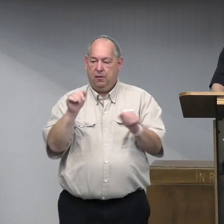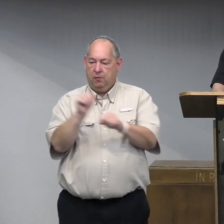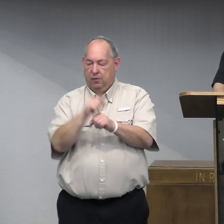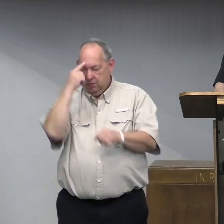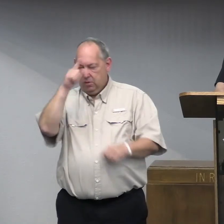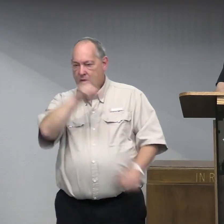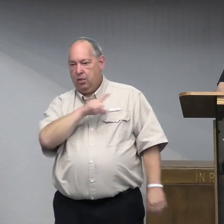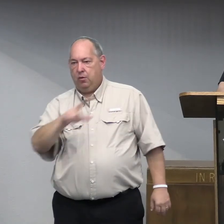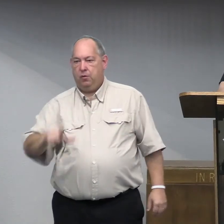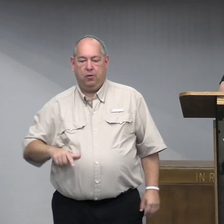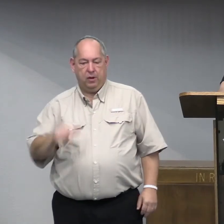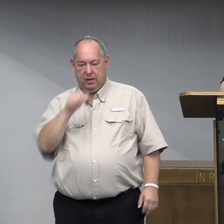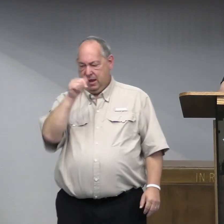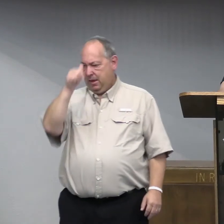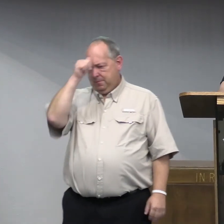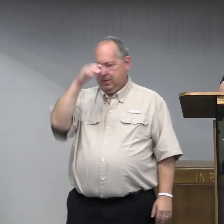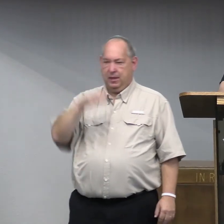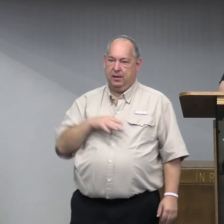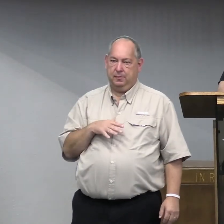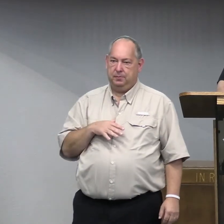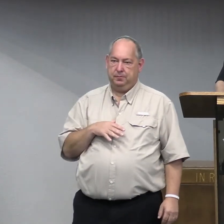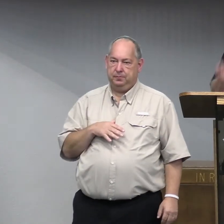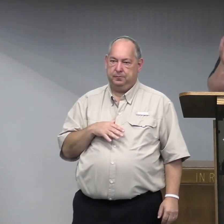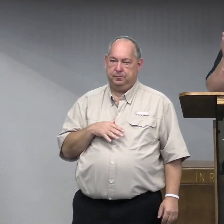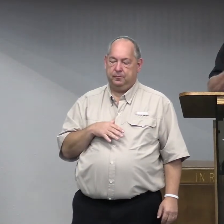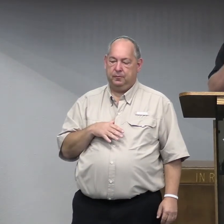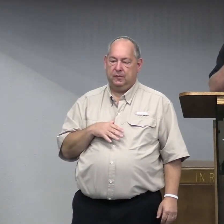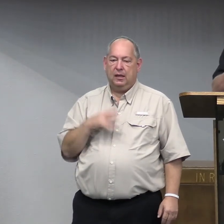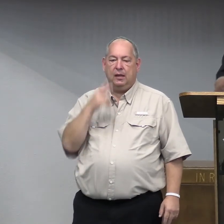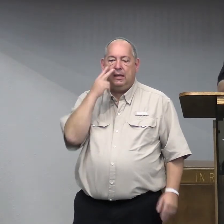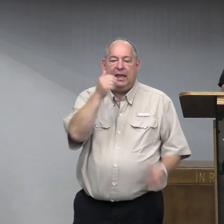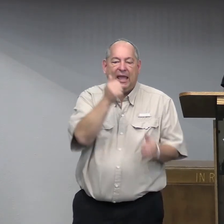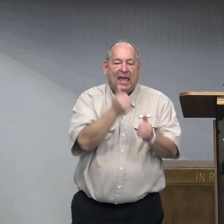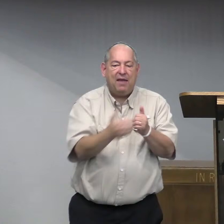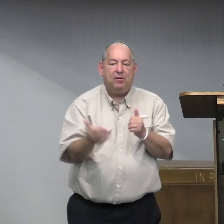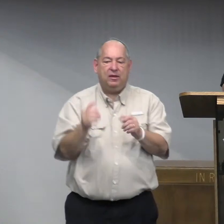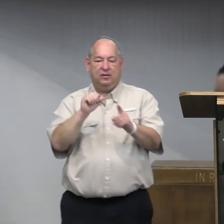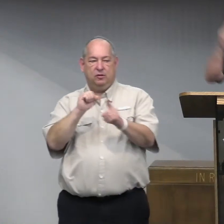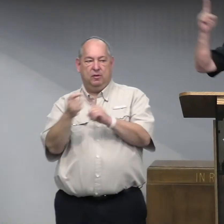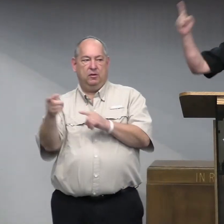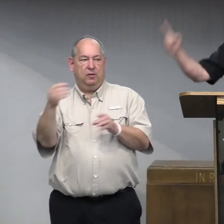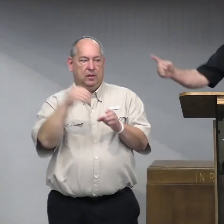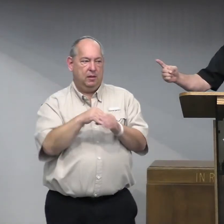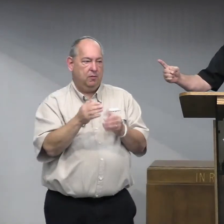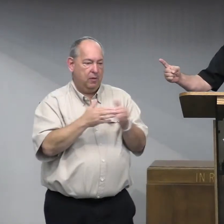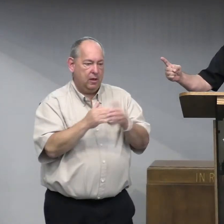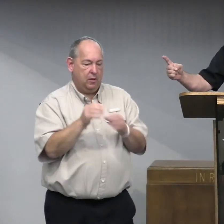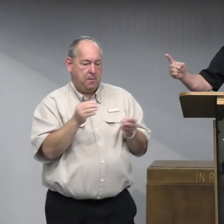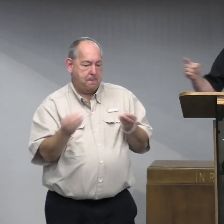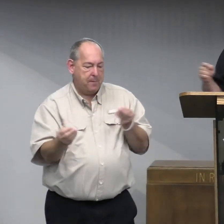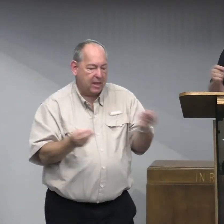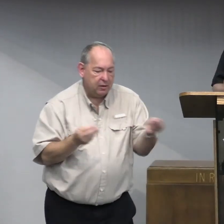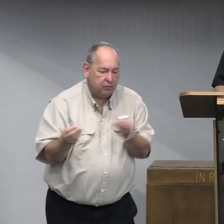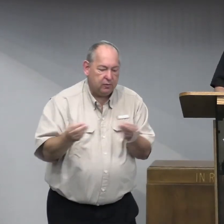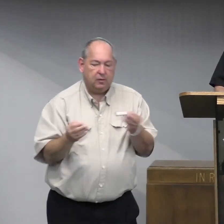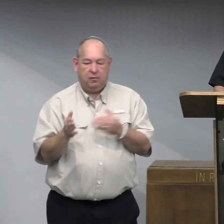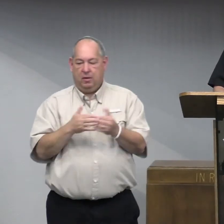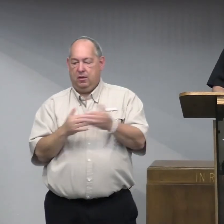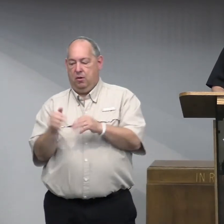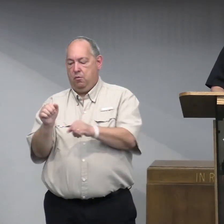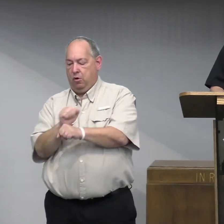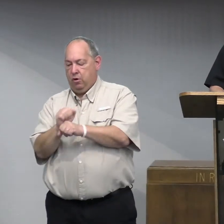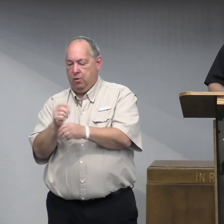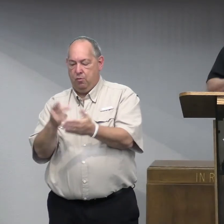Lord and not for men. See every situation you're in, whether it's ministry, whether it's working